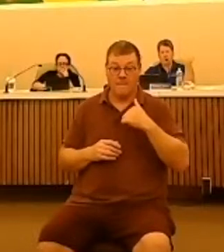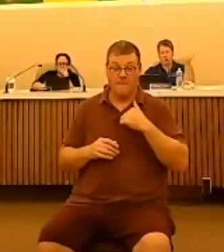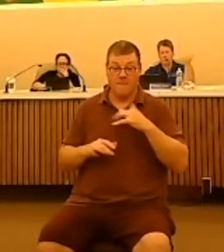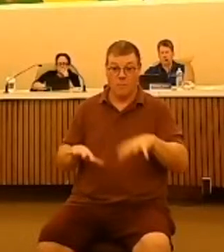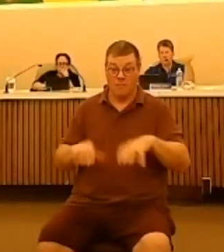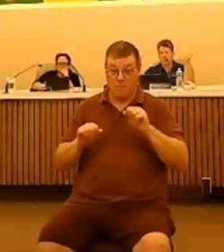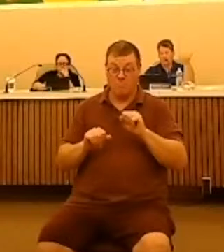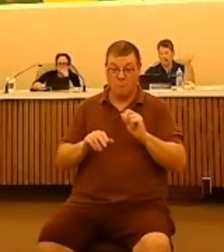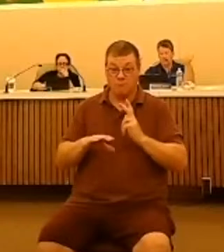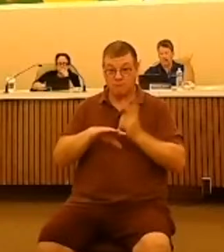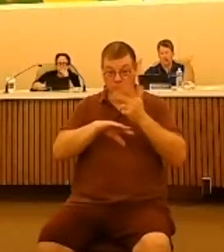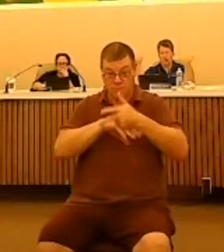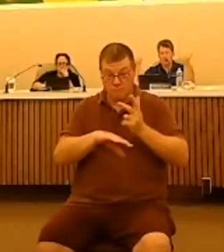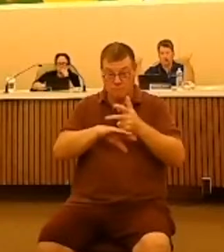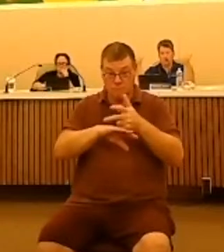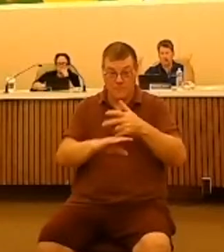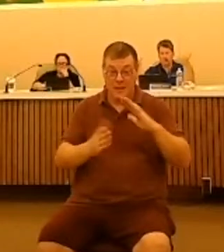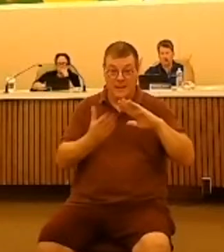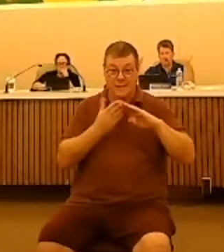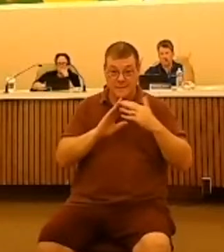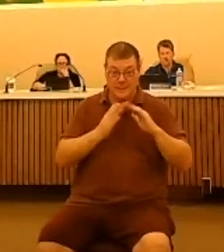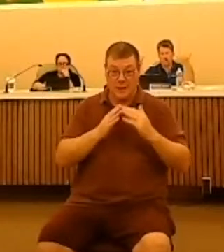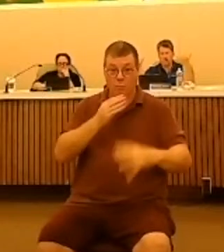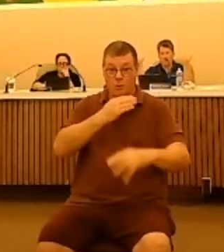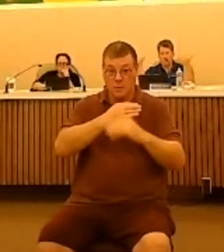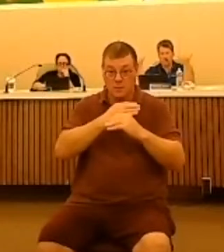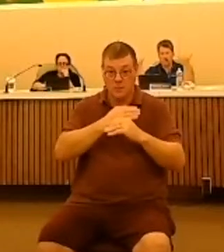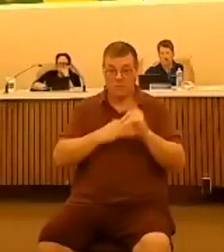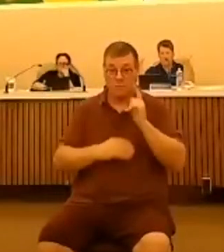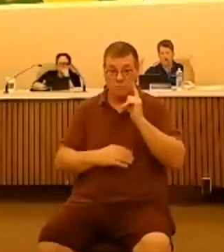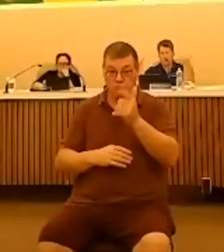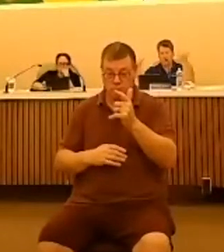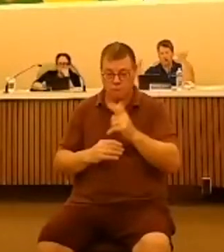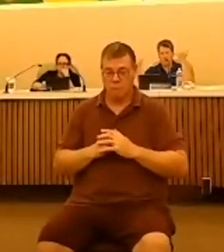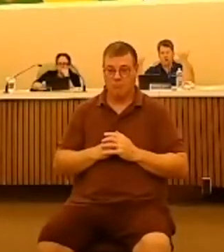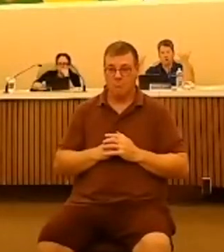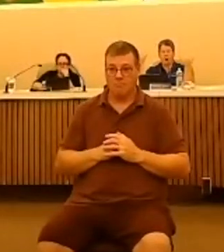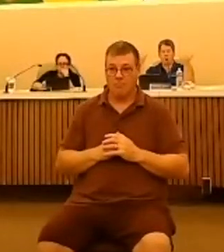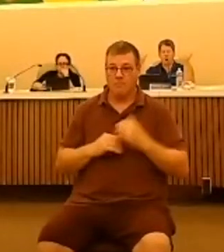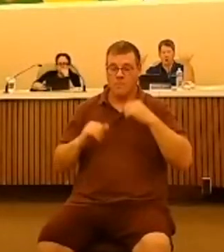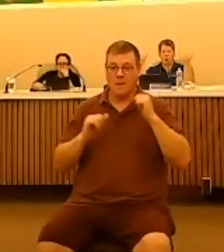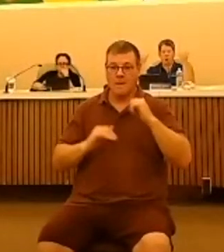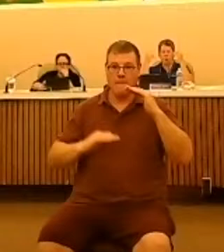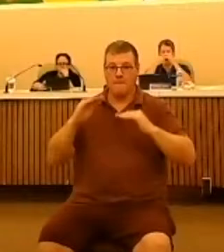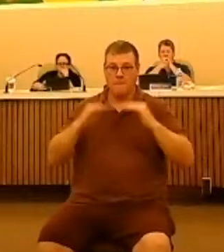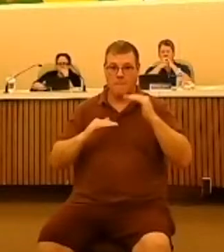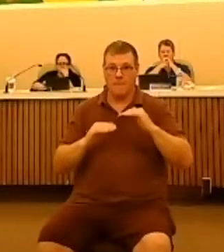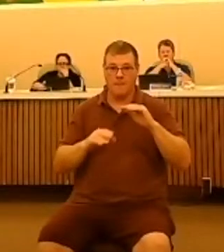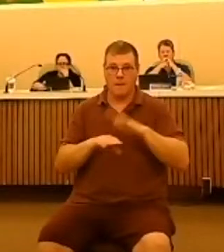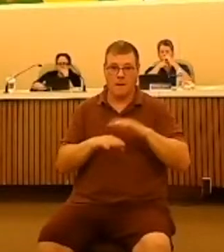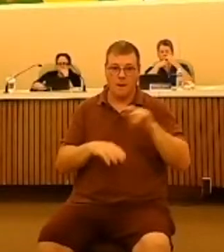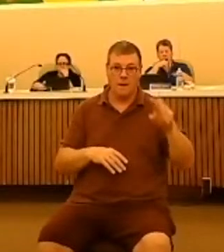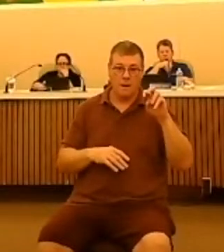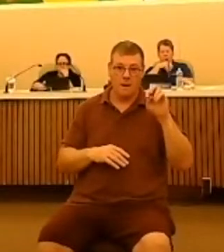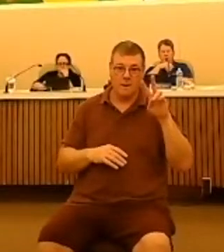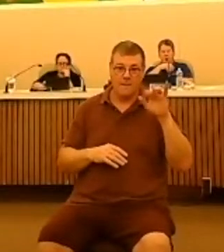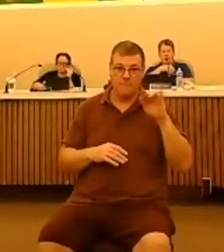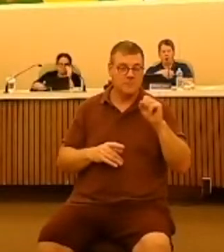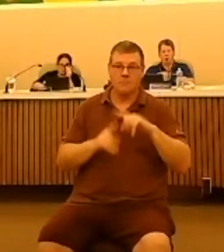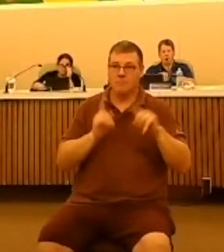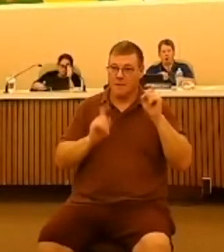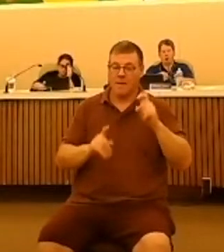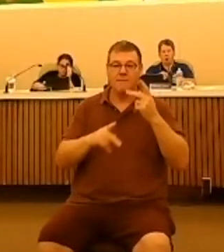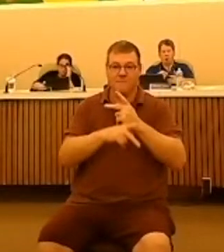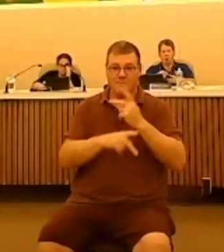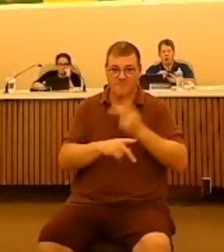speed bumps in, the town putting in some additional speed bumps down there, we can balance that by putting one on Nevins. What we'll have to figure out